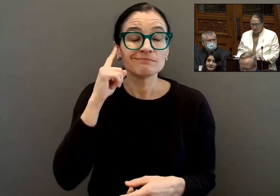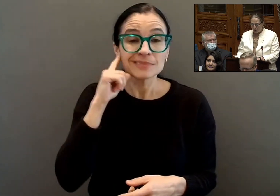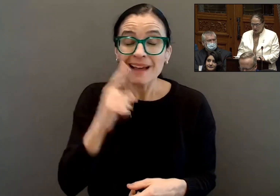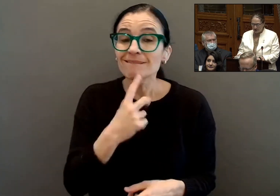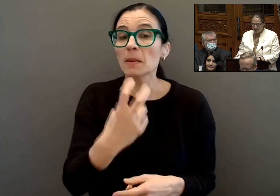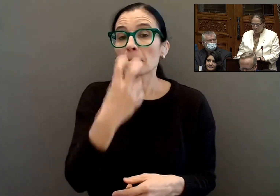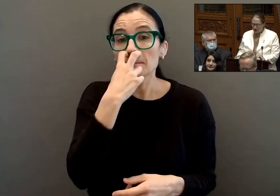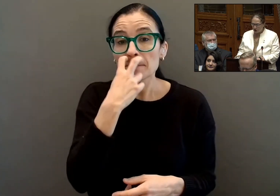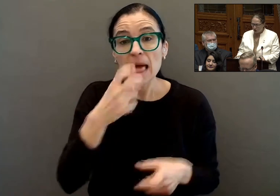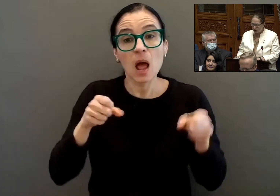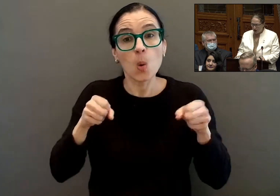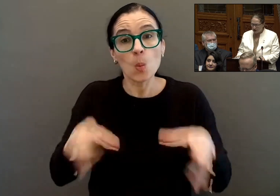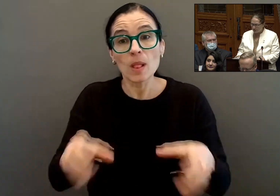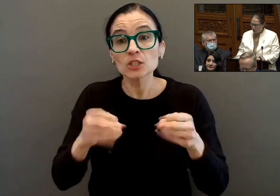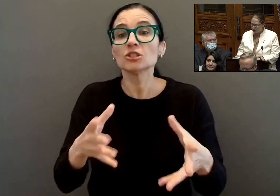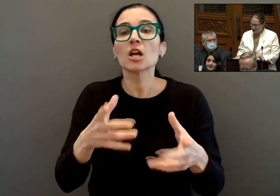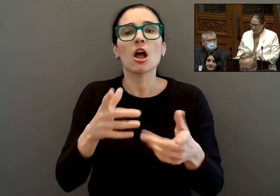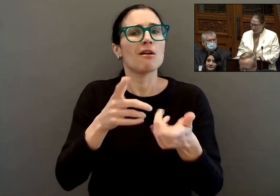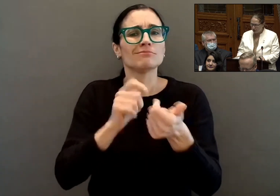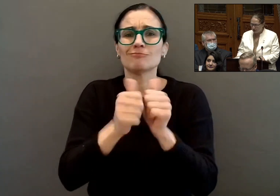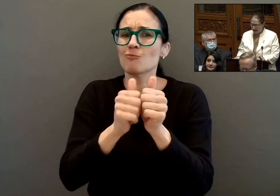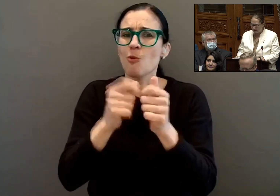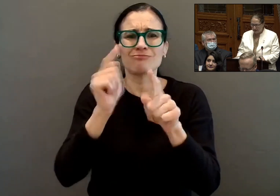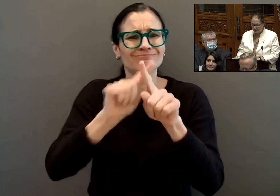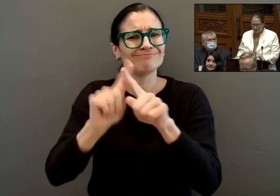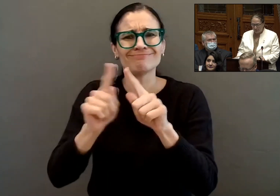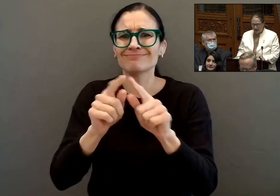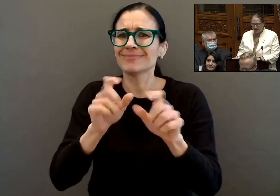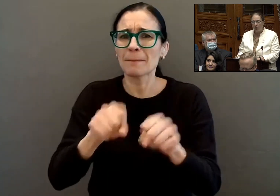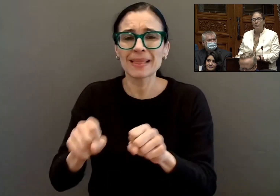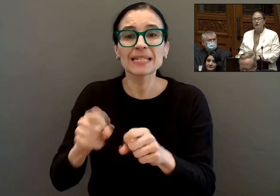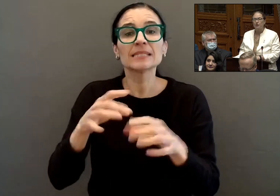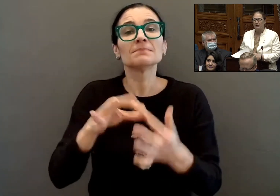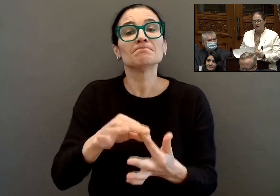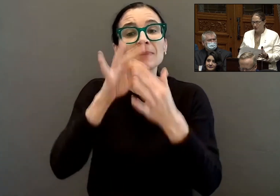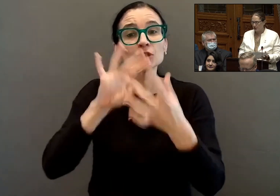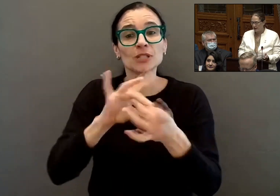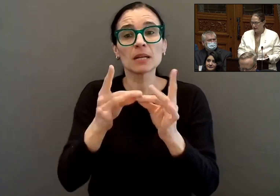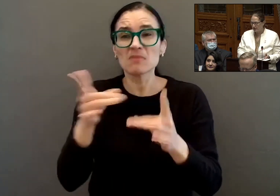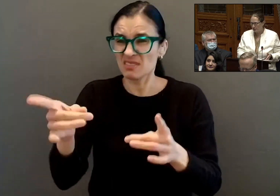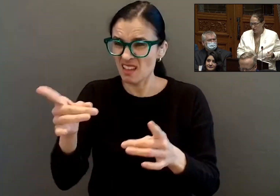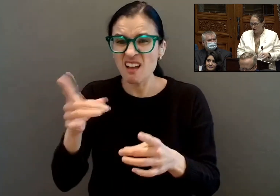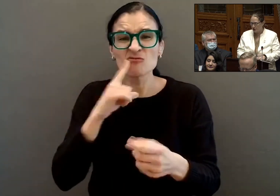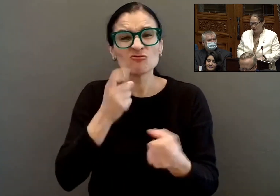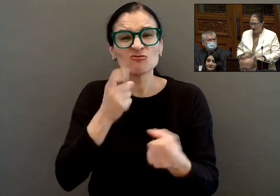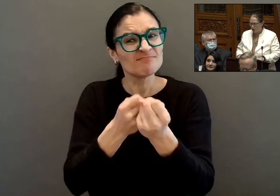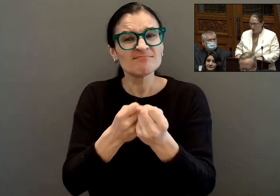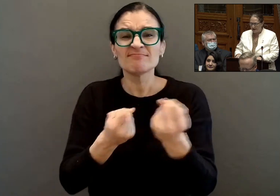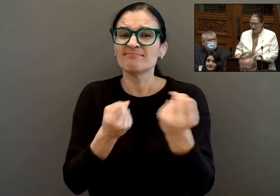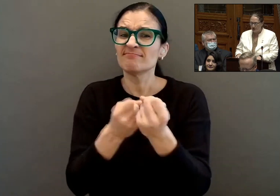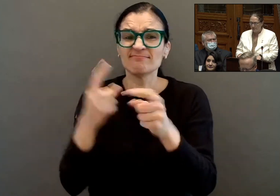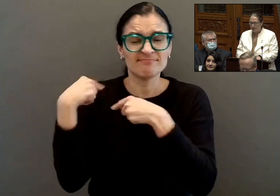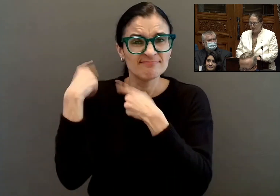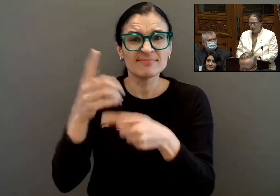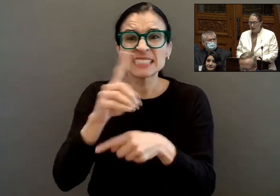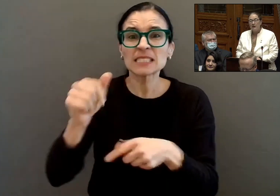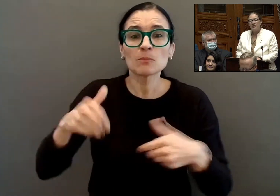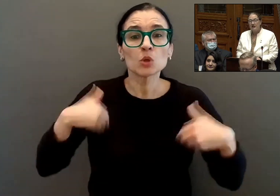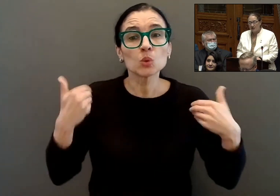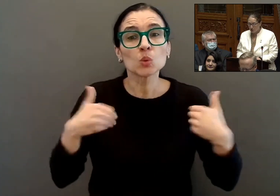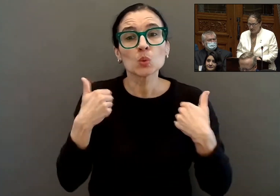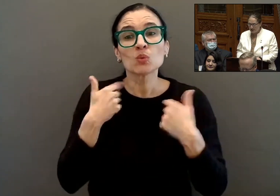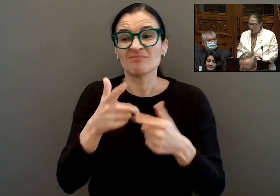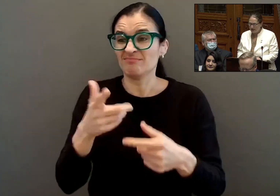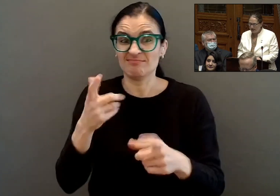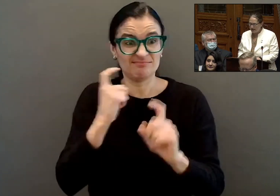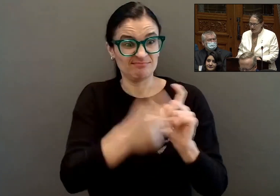They have supported and sponsored 4 disabled youth athletes and provided over $2,000 in grants.